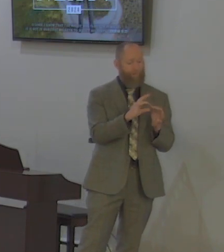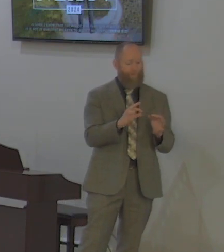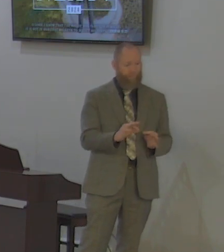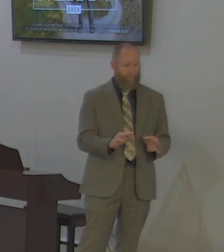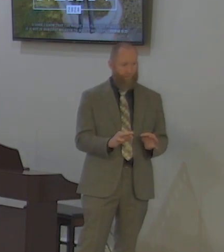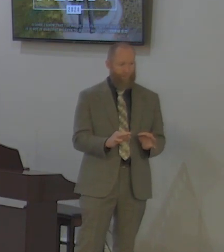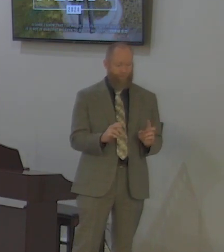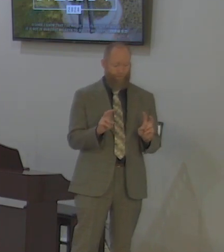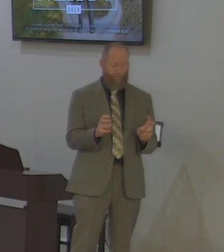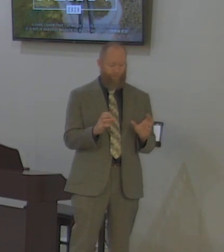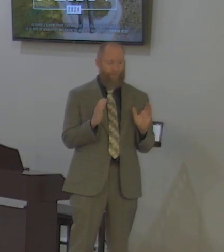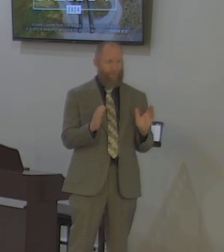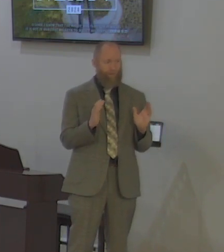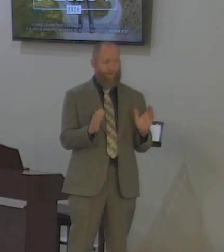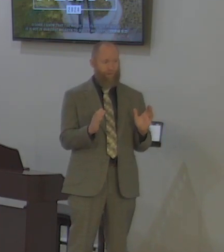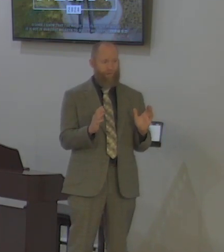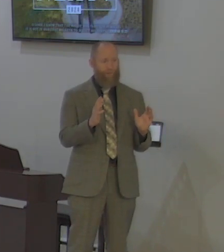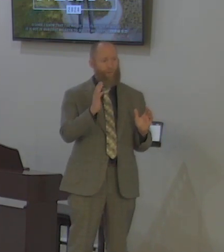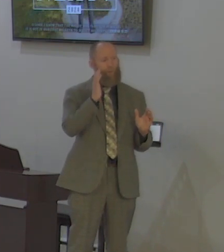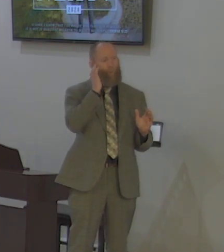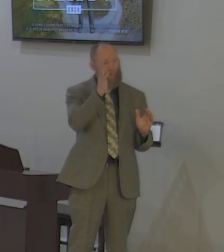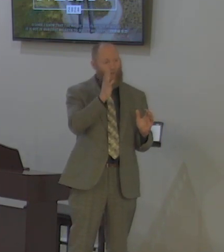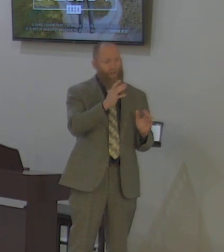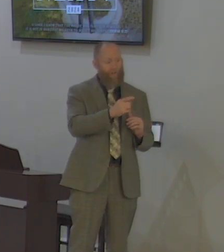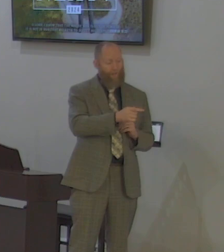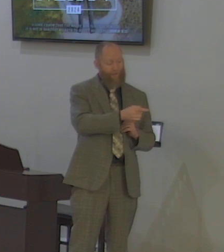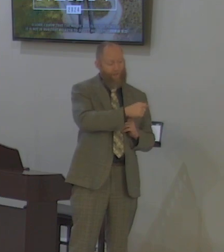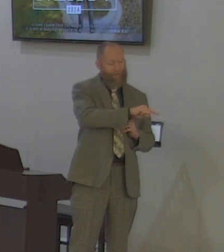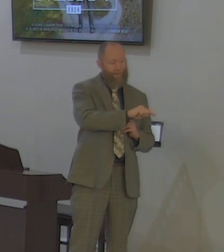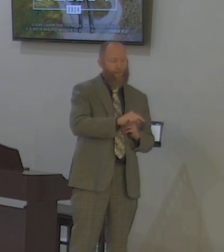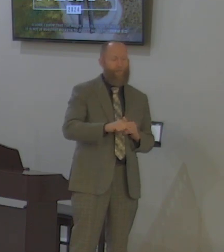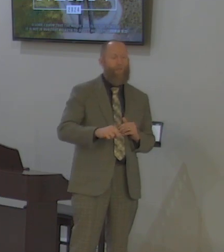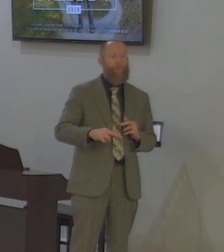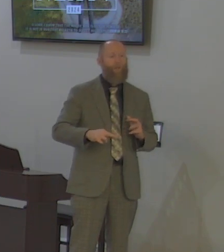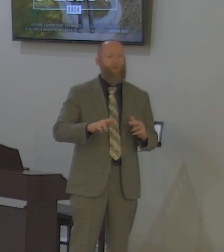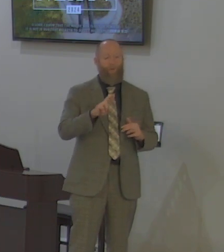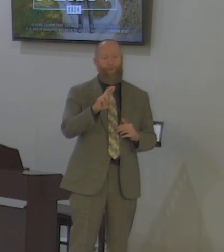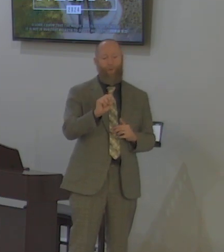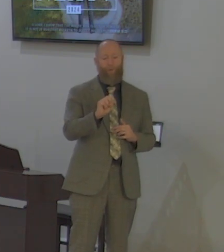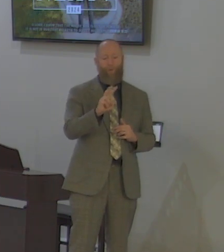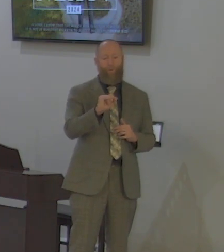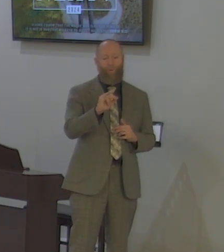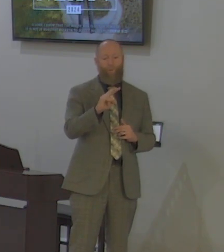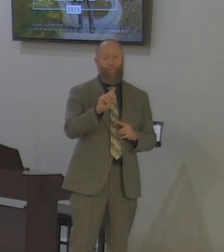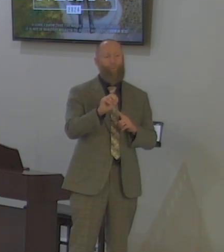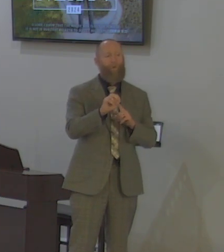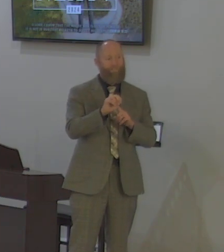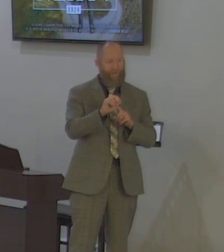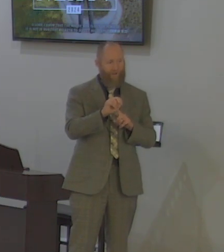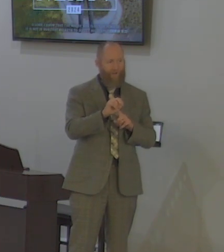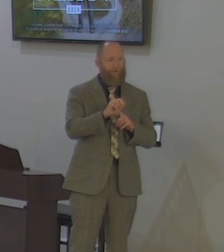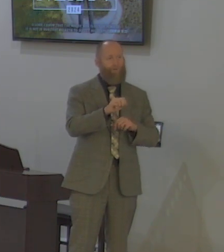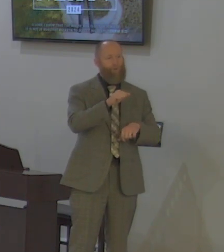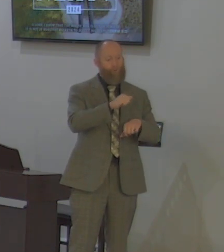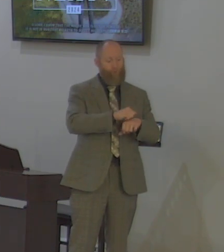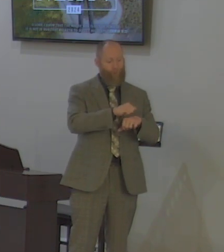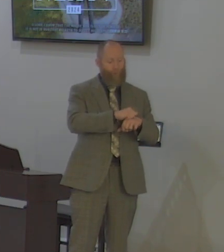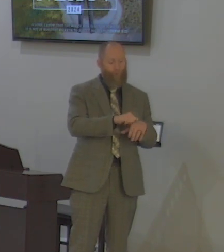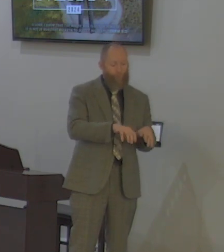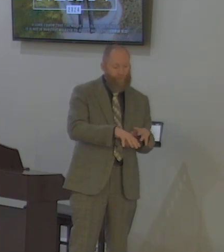say, will they revive these stones out of the heaps of rubble?